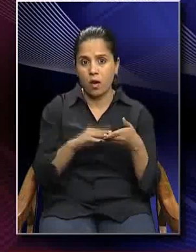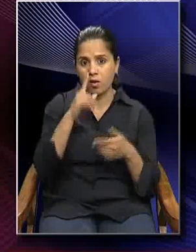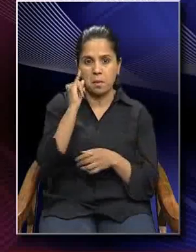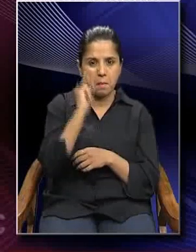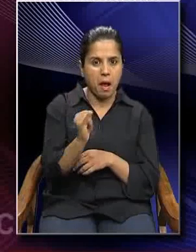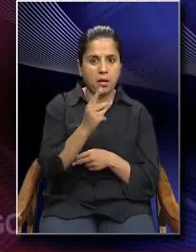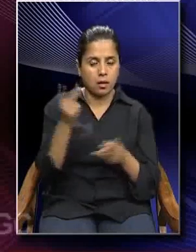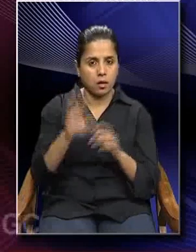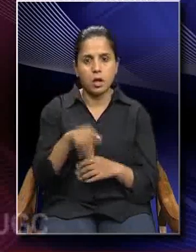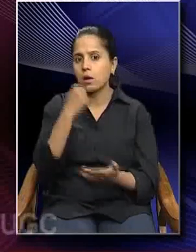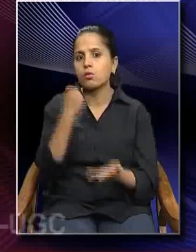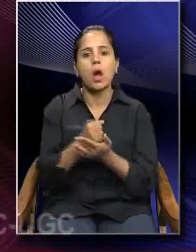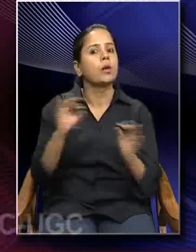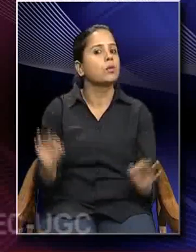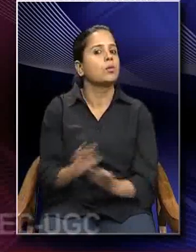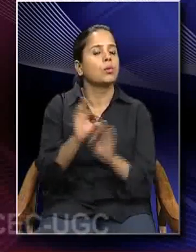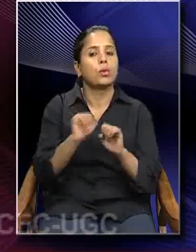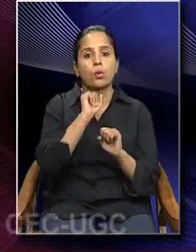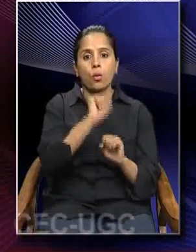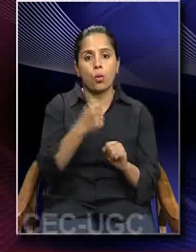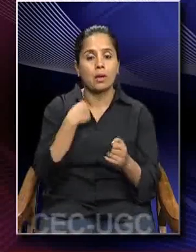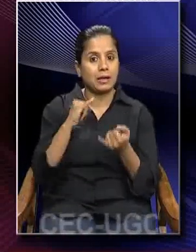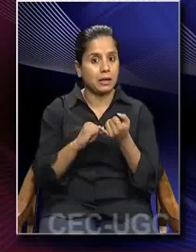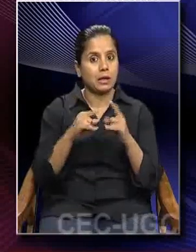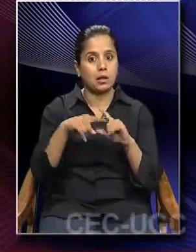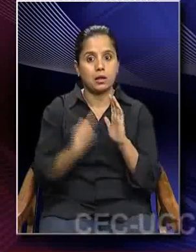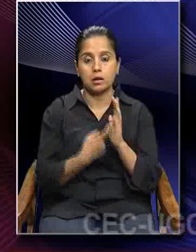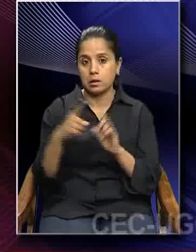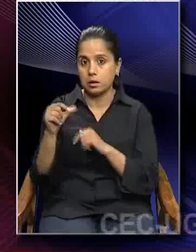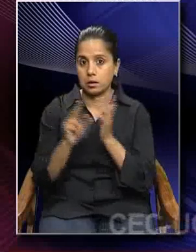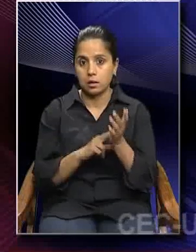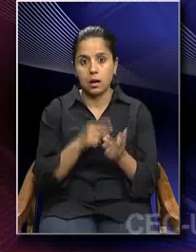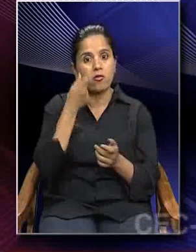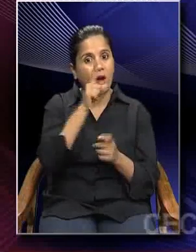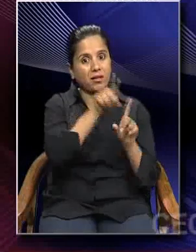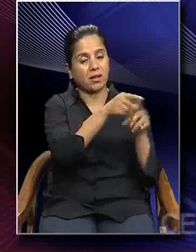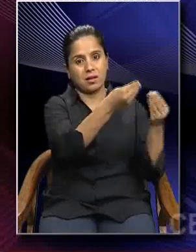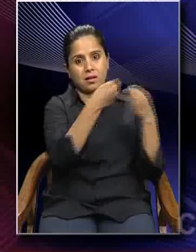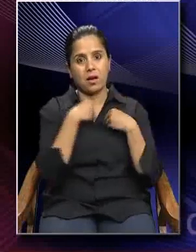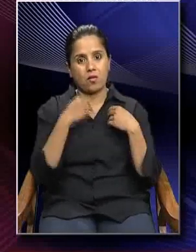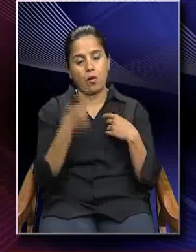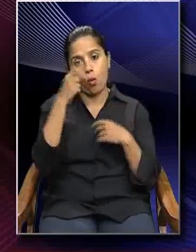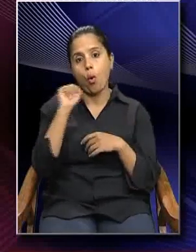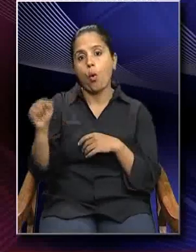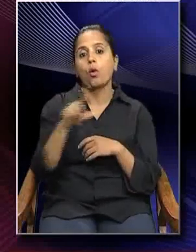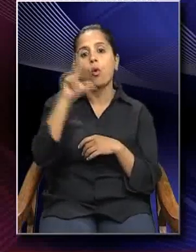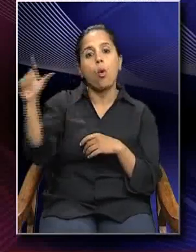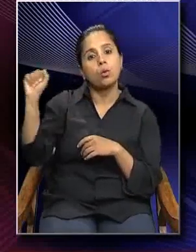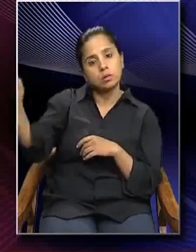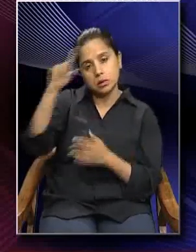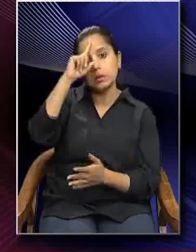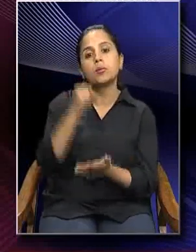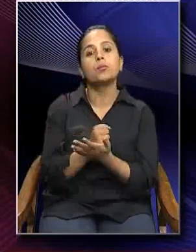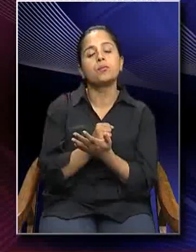no right even over her Istridhan. It was for her in-laws to decide